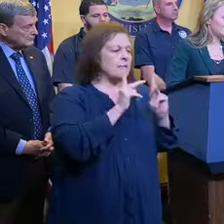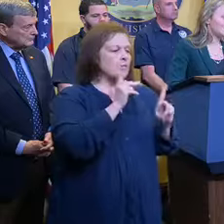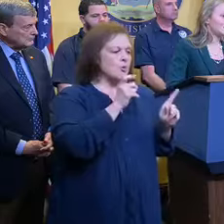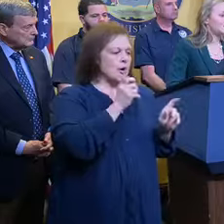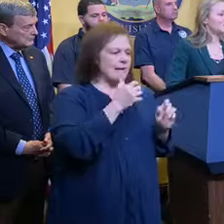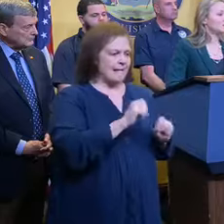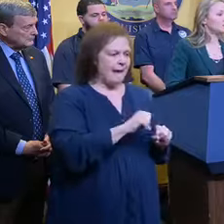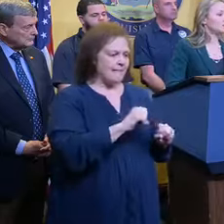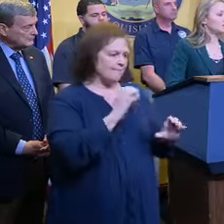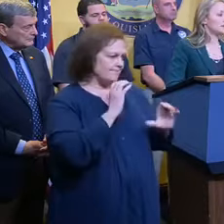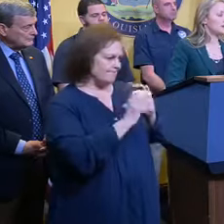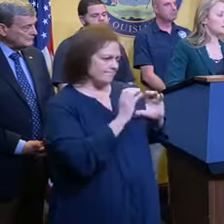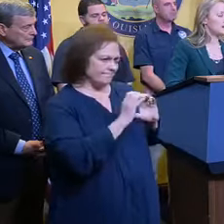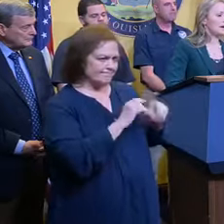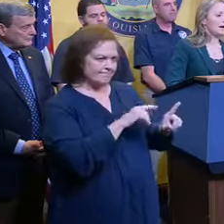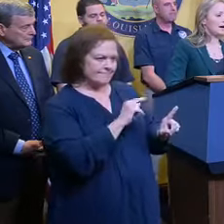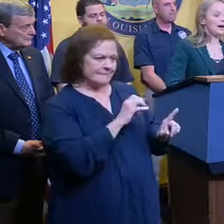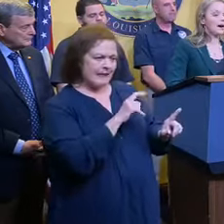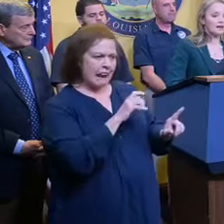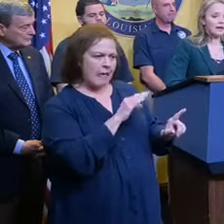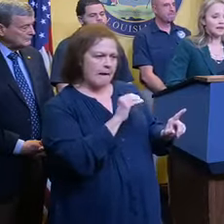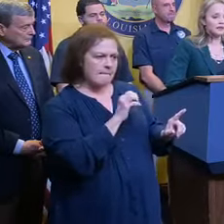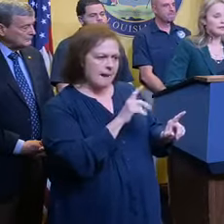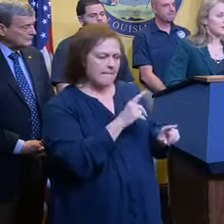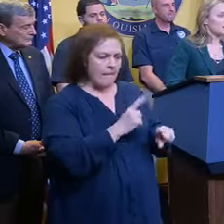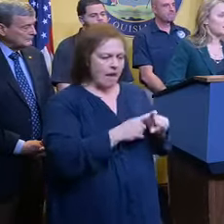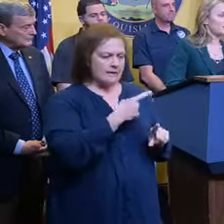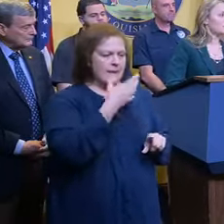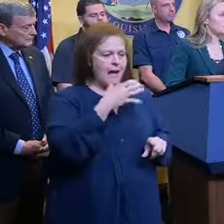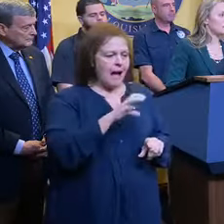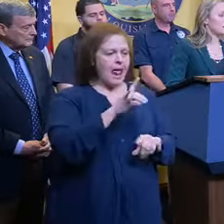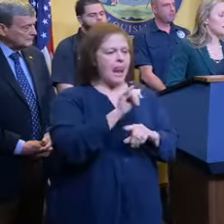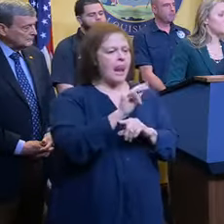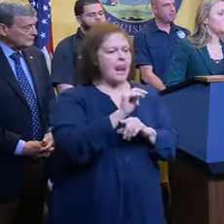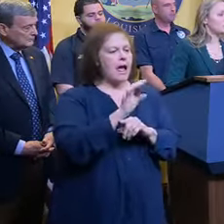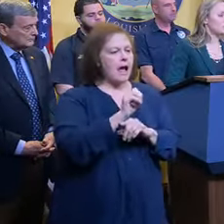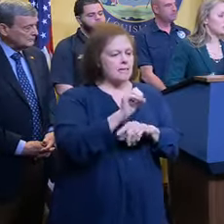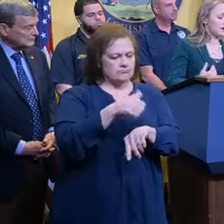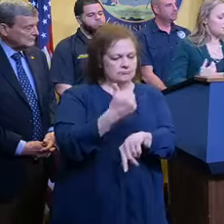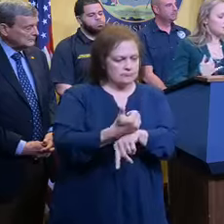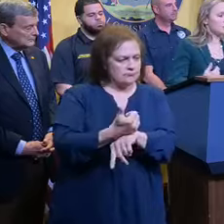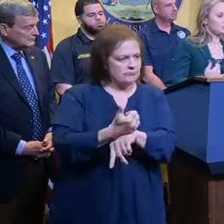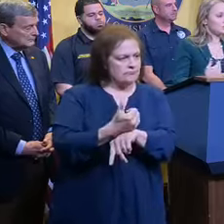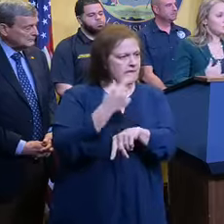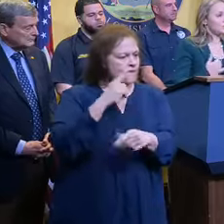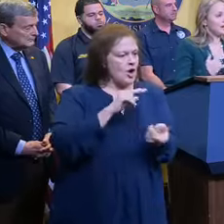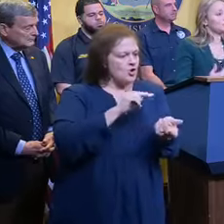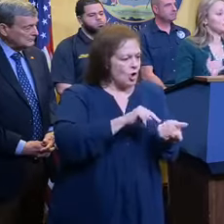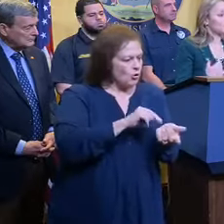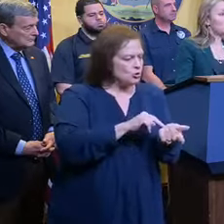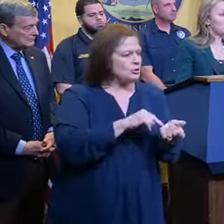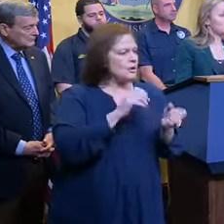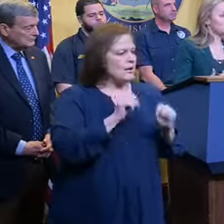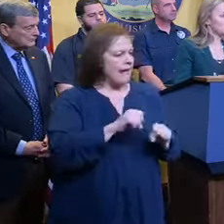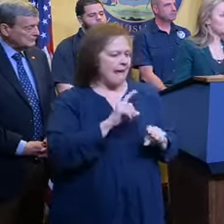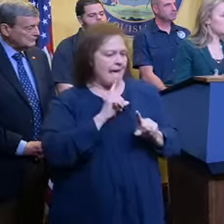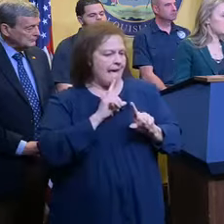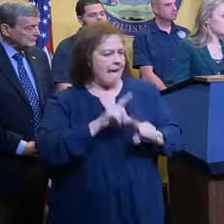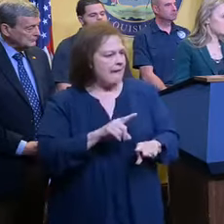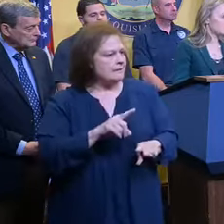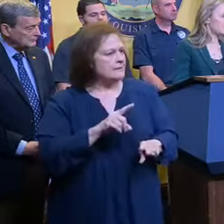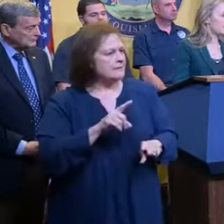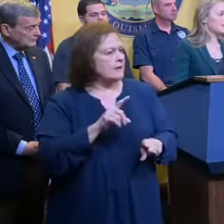to telemed. They are also going to set up hotlines that are for nurses to be able to answer calls for